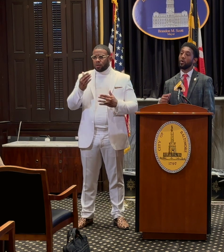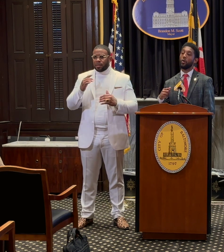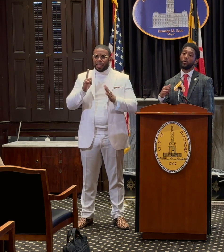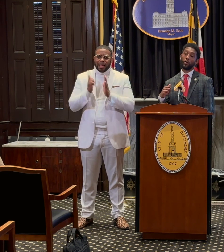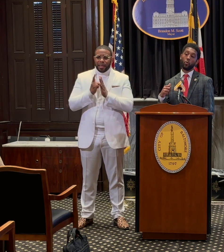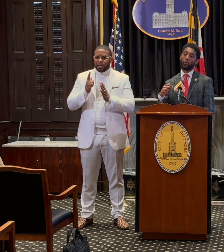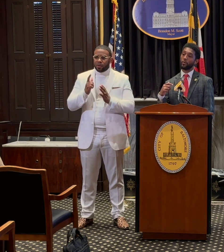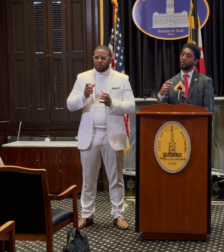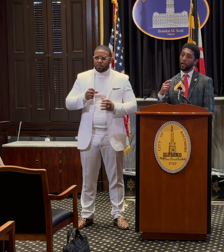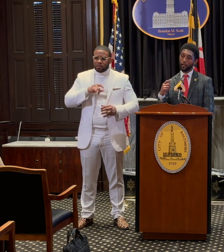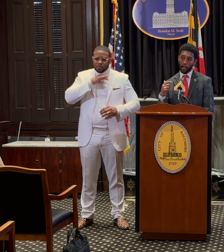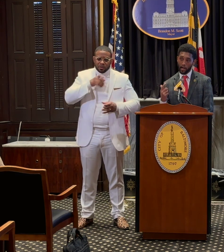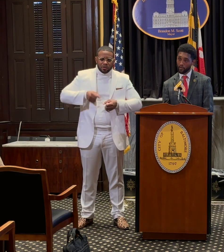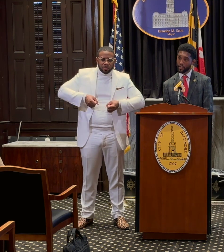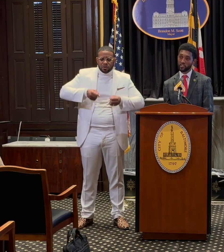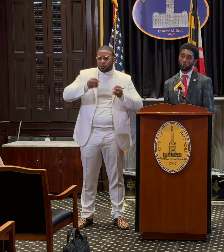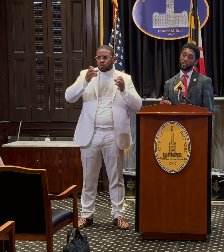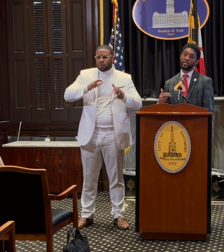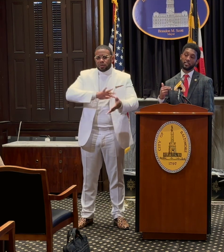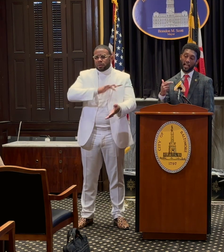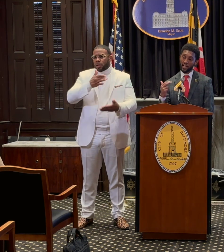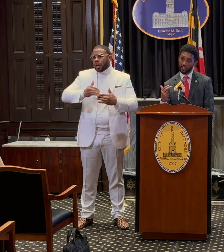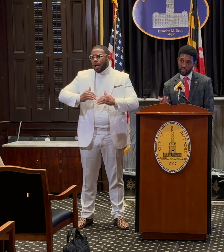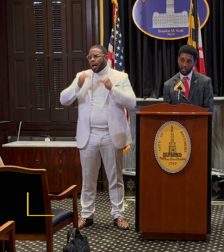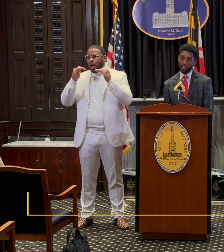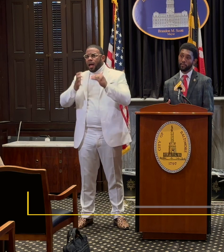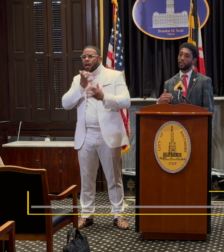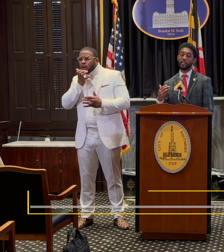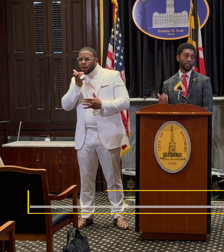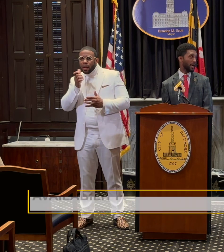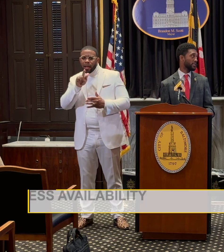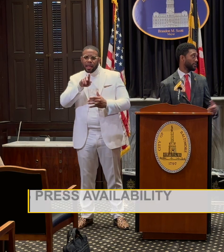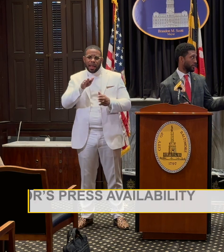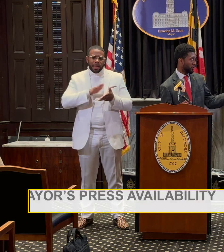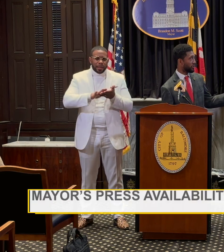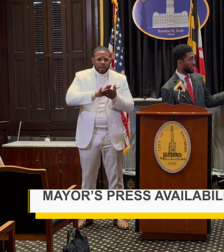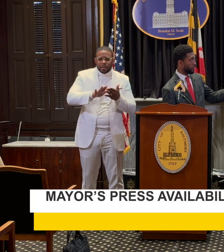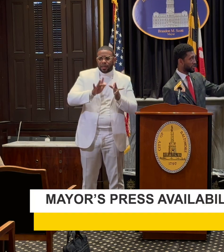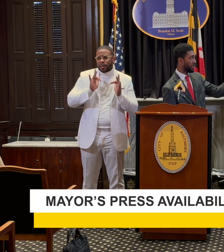dumping or high grass and weeds, alley cleaning, vacant